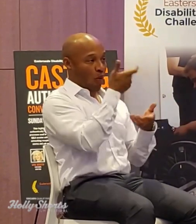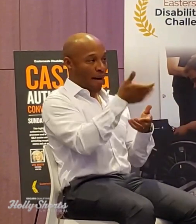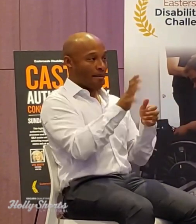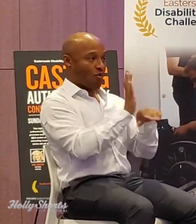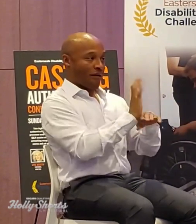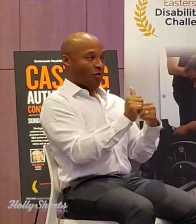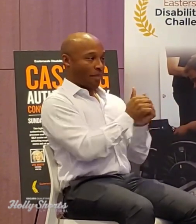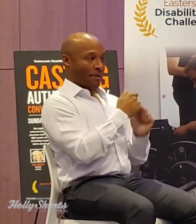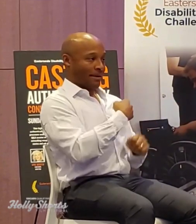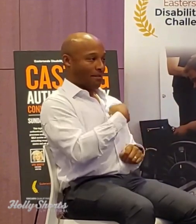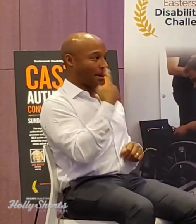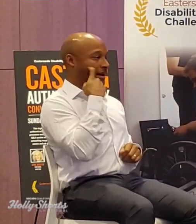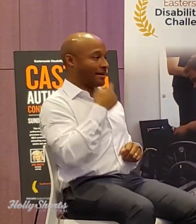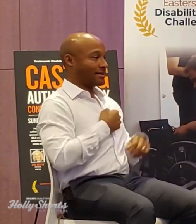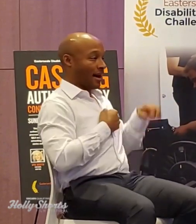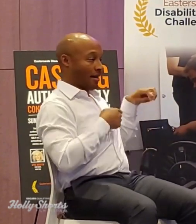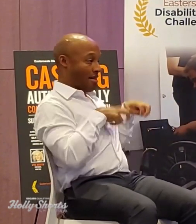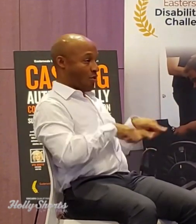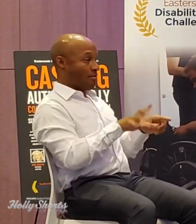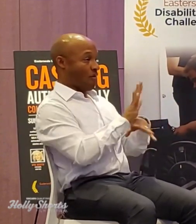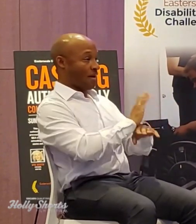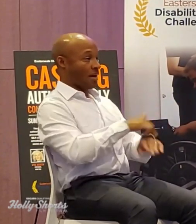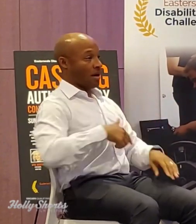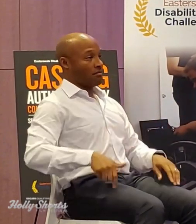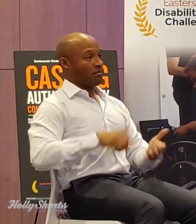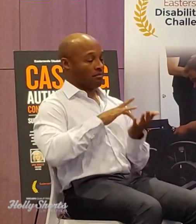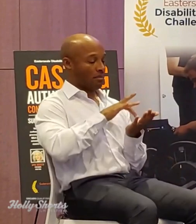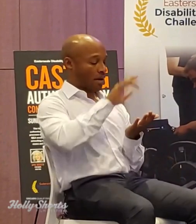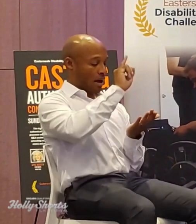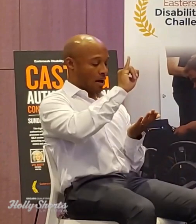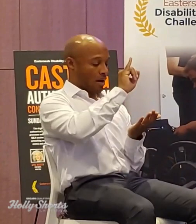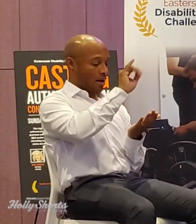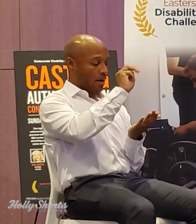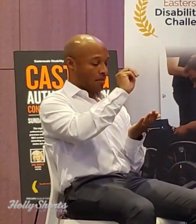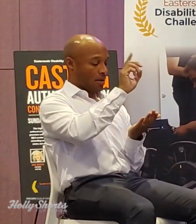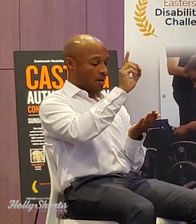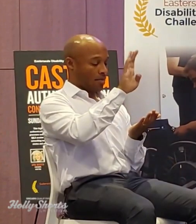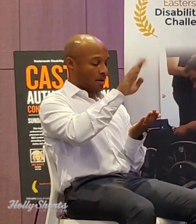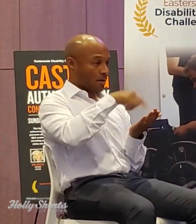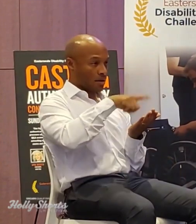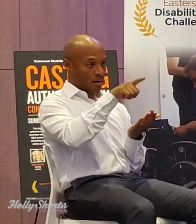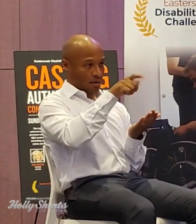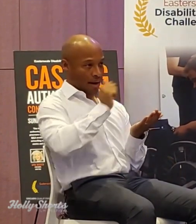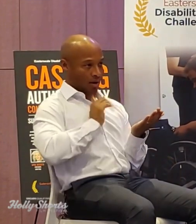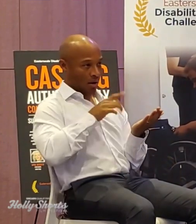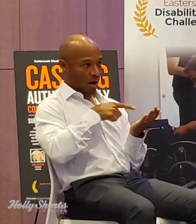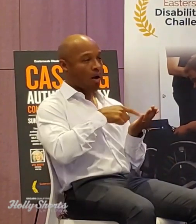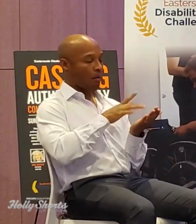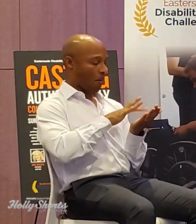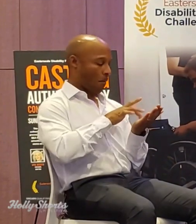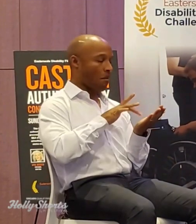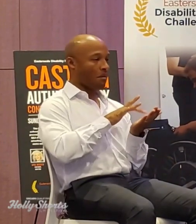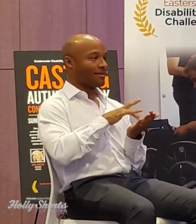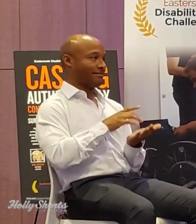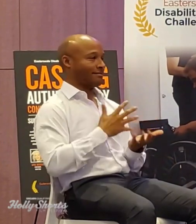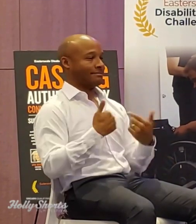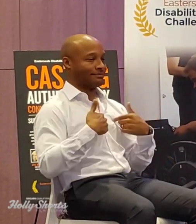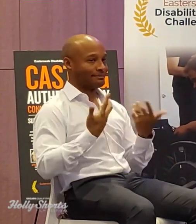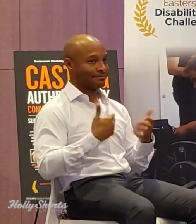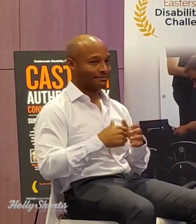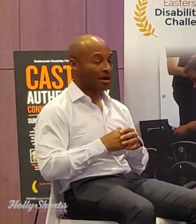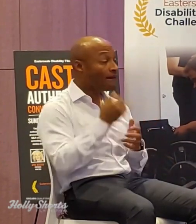else. So I think that if you have, like, a lot of different types of film, a lot of different types of TikToks, plus you have something